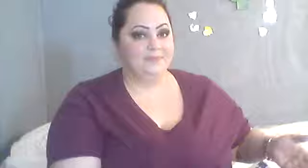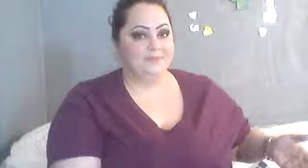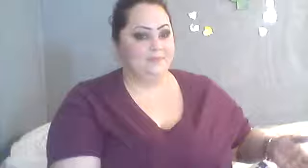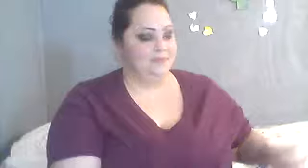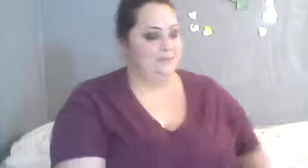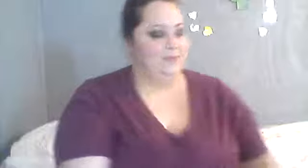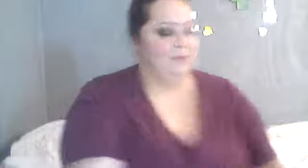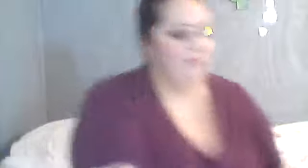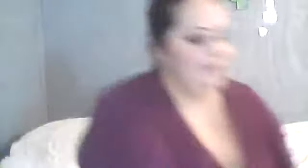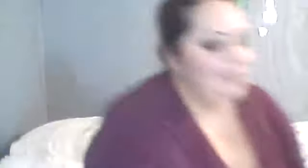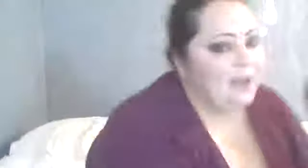Come here, look.